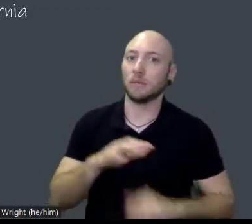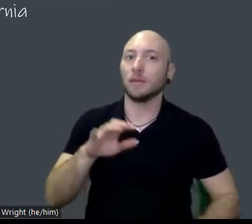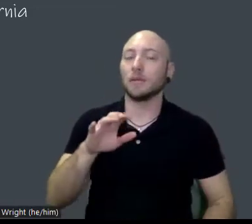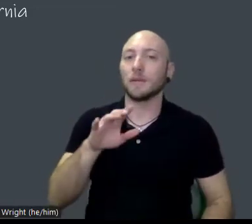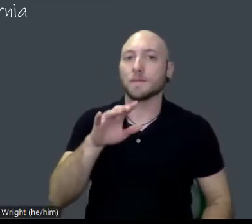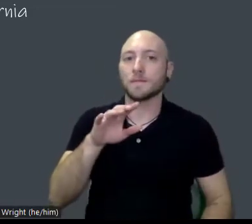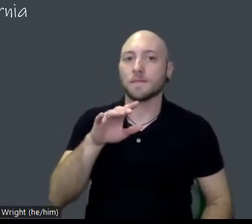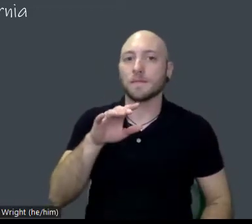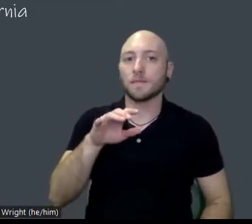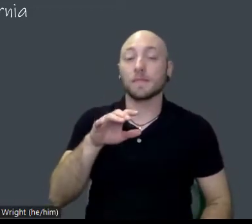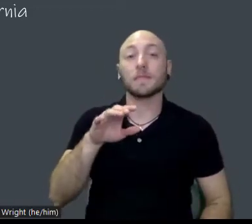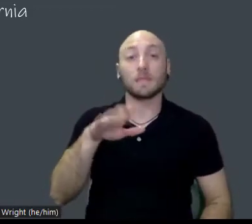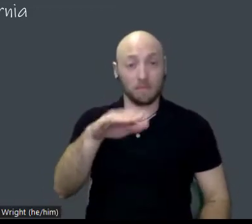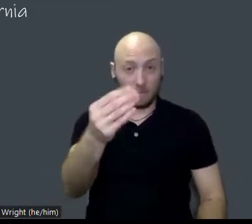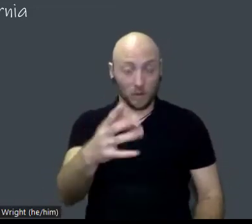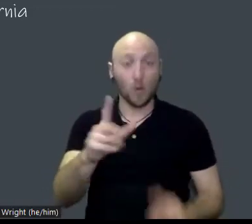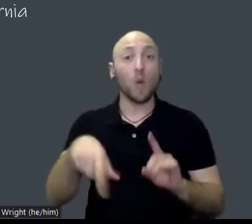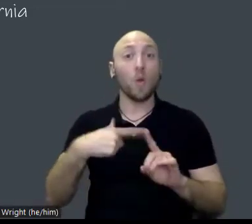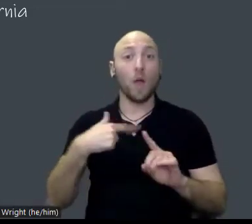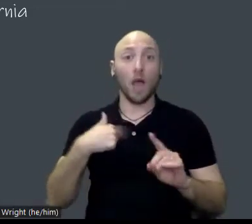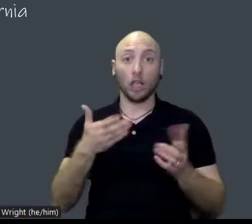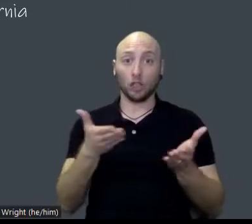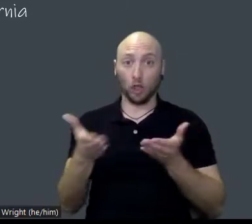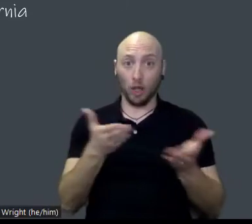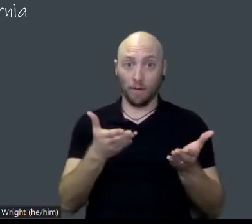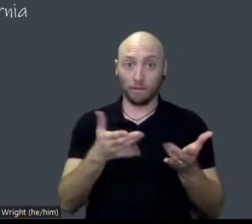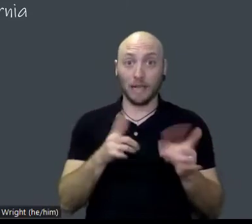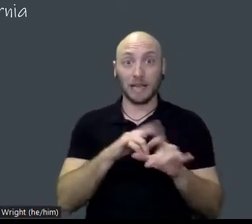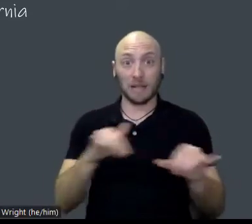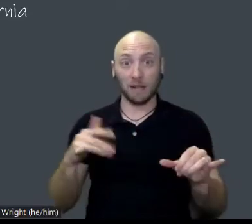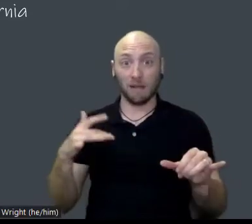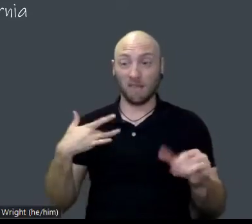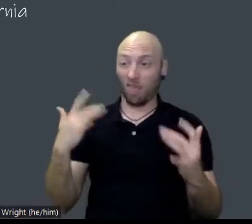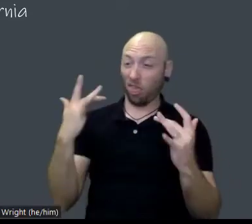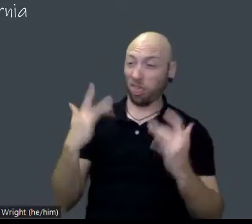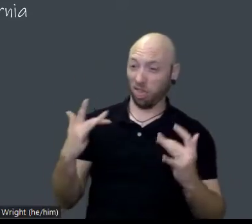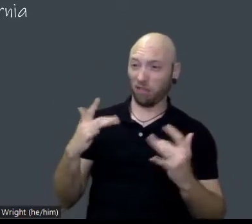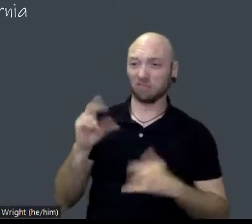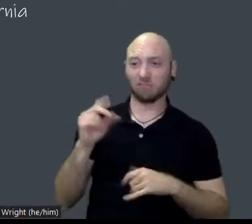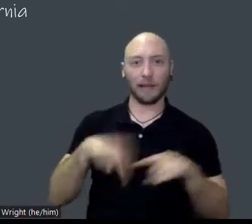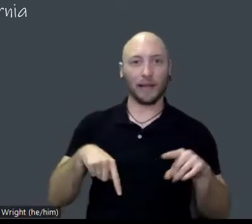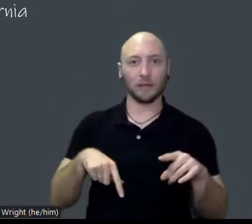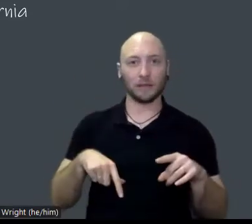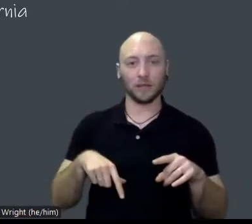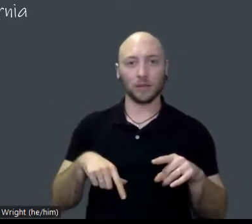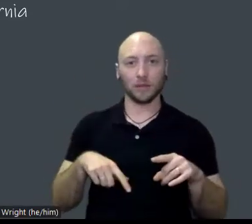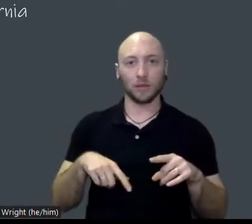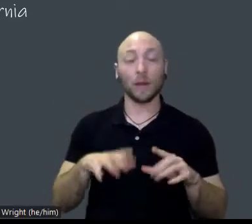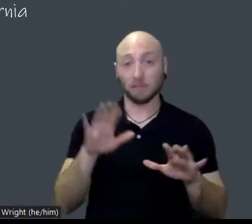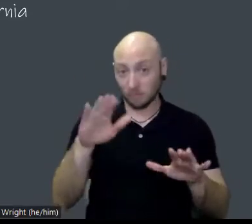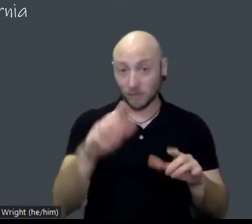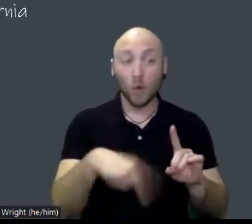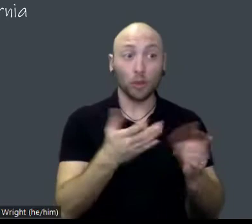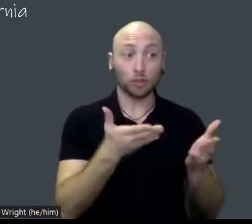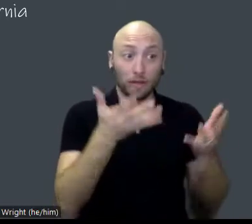never when I'm being of service can I also simultaneously feel like shit. Like it might, the second I'm done with whatever I'm doing, I